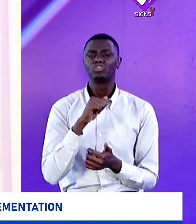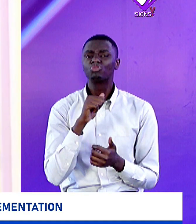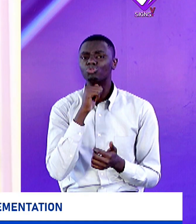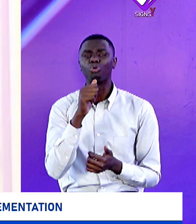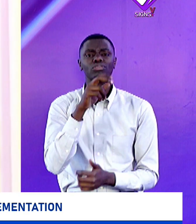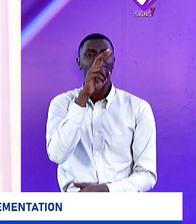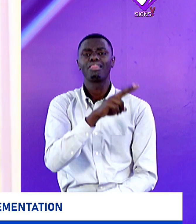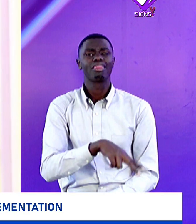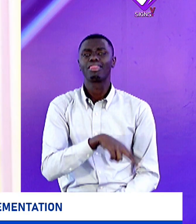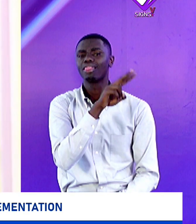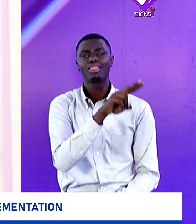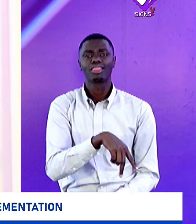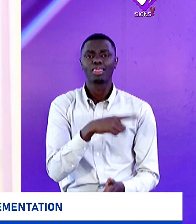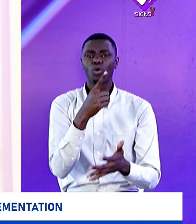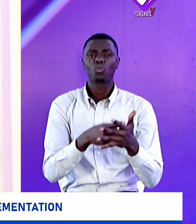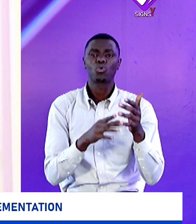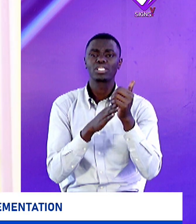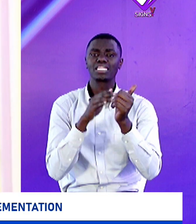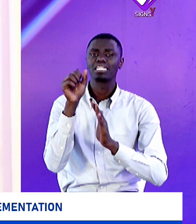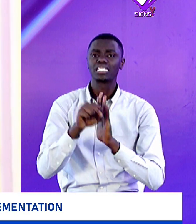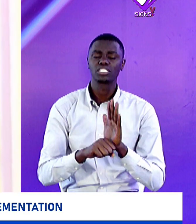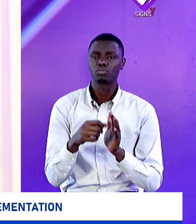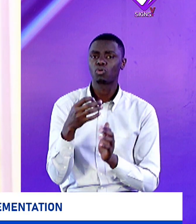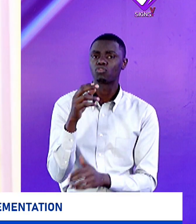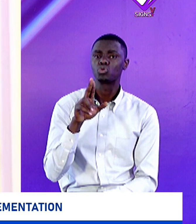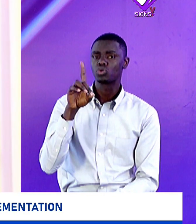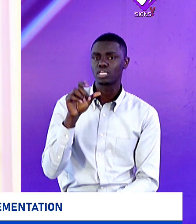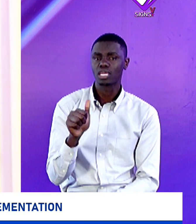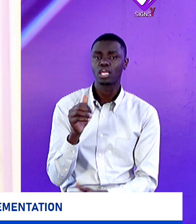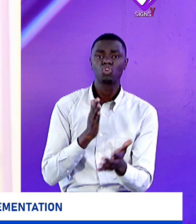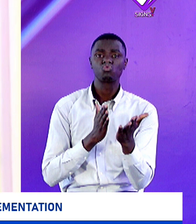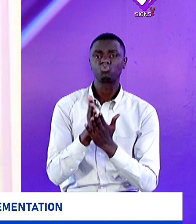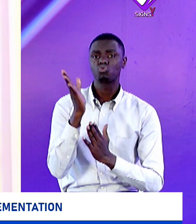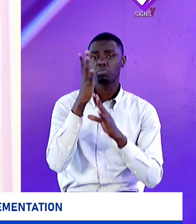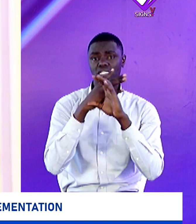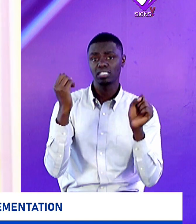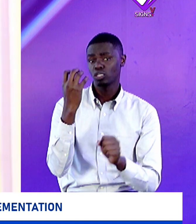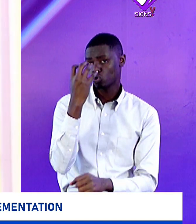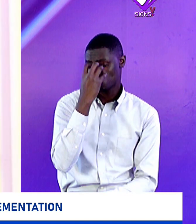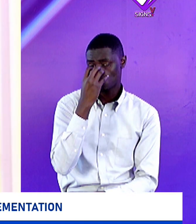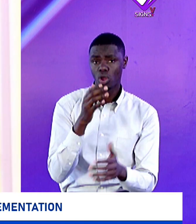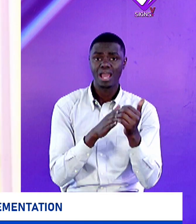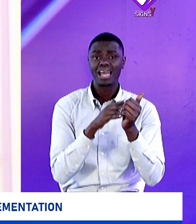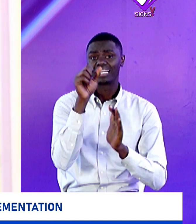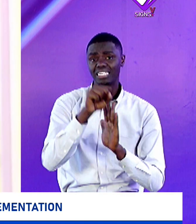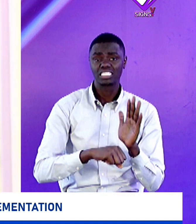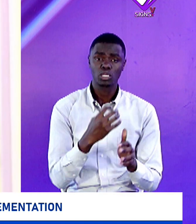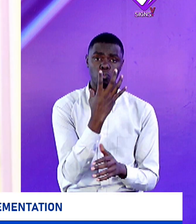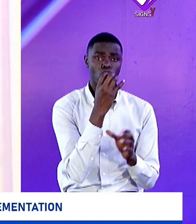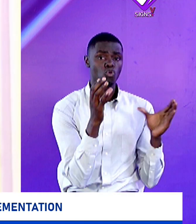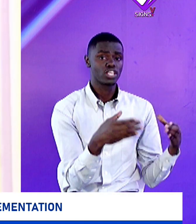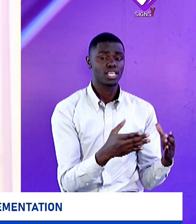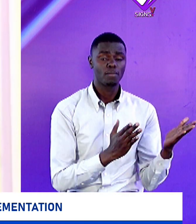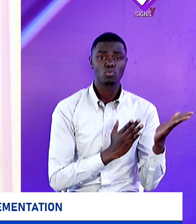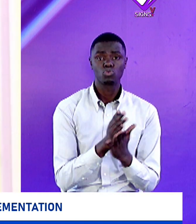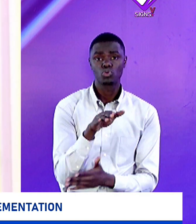underestimate what the leadership of the UDA through President Ruto, the leadership of ODM through